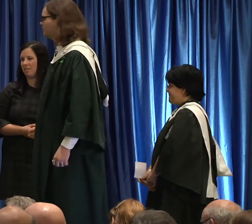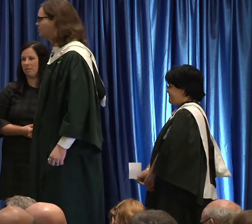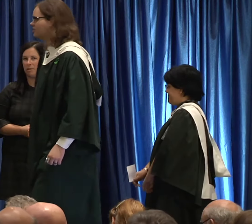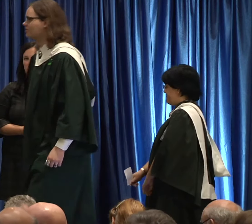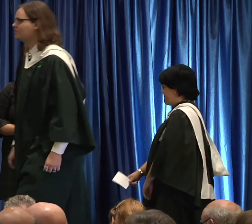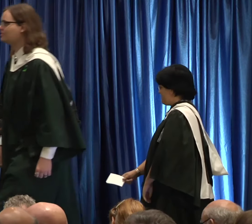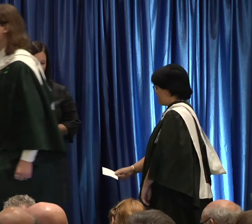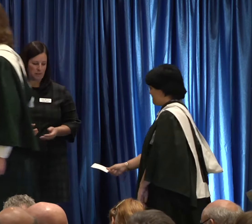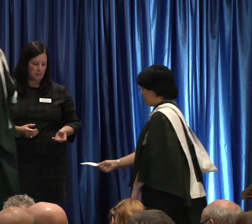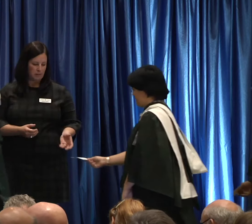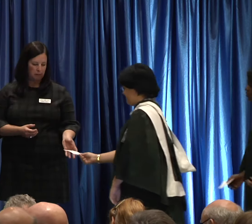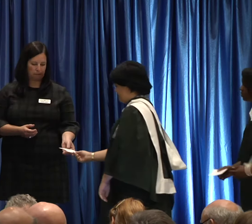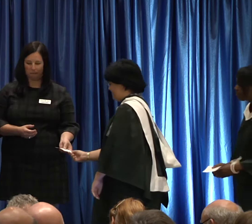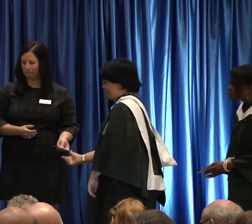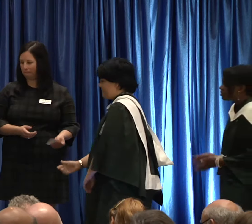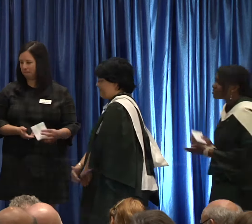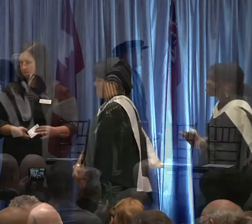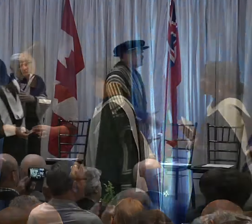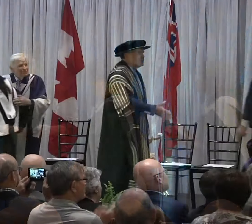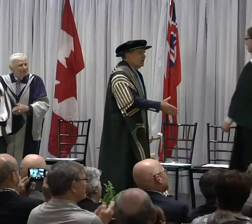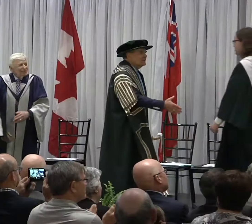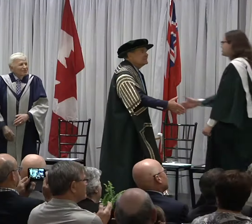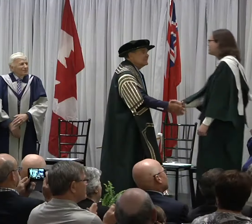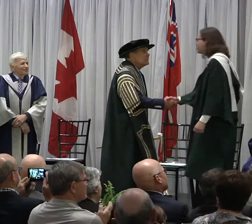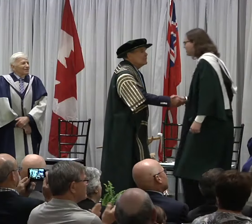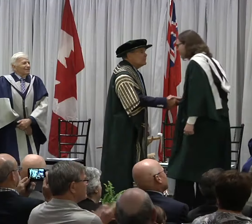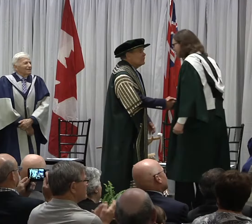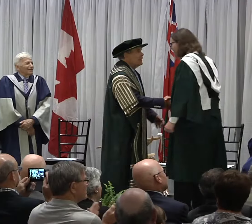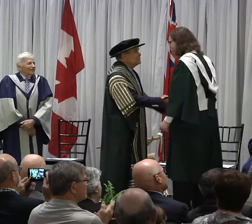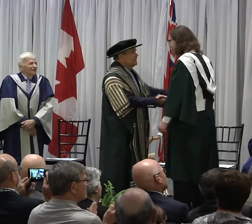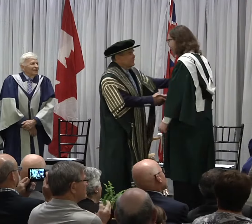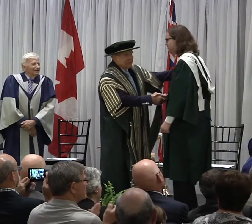Sean Michael Badgley.